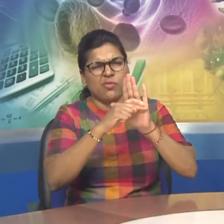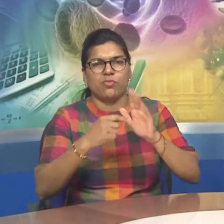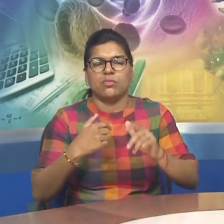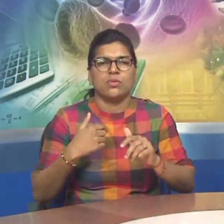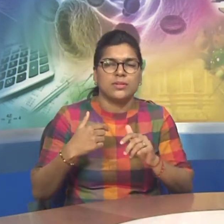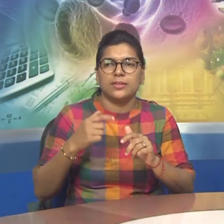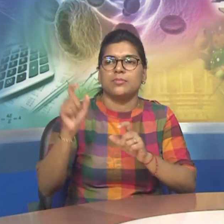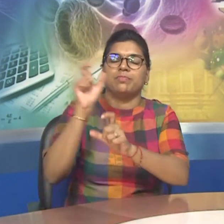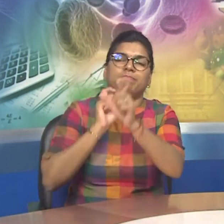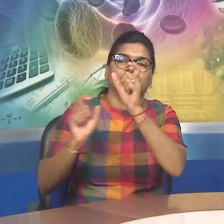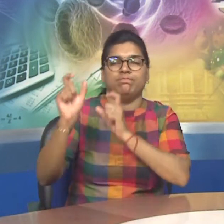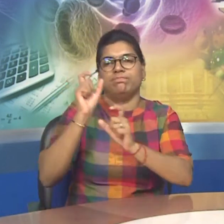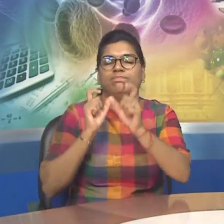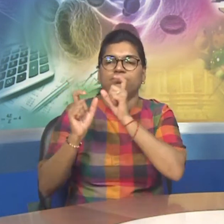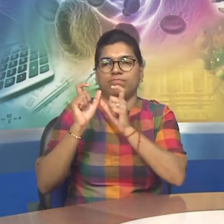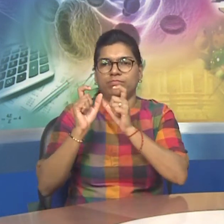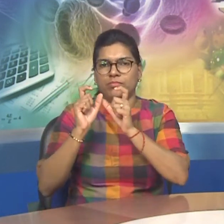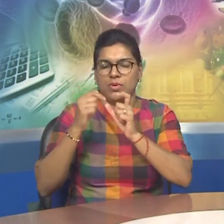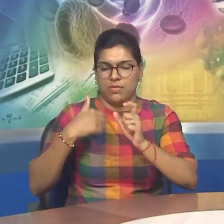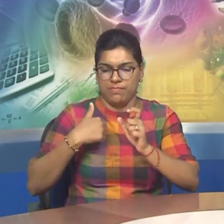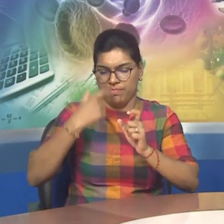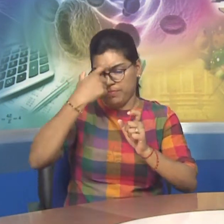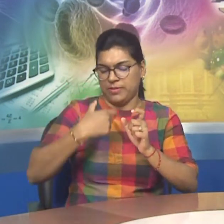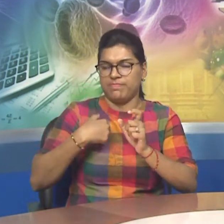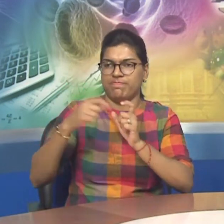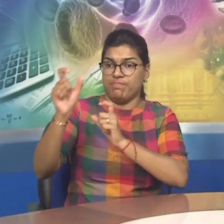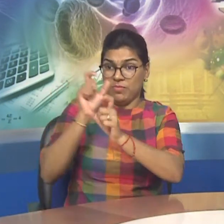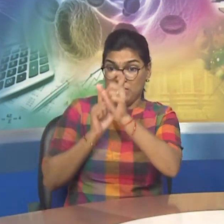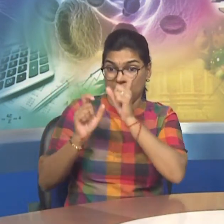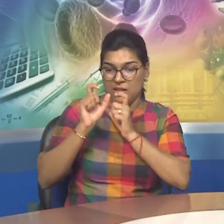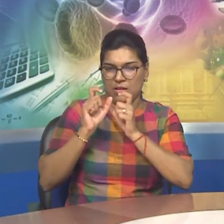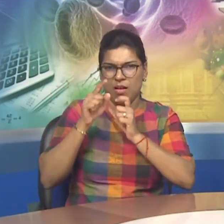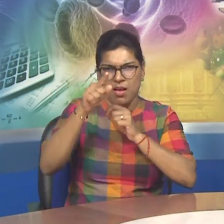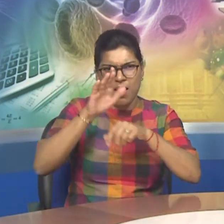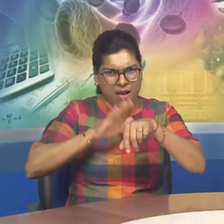Have you ever been hurt by what someone said to you?